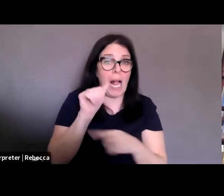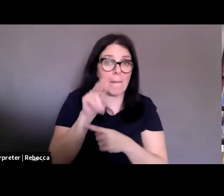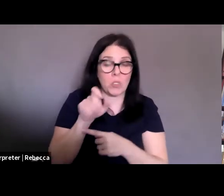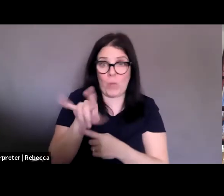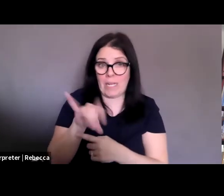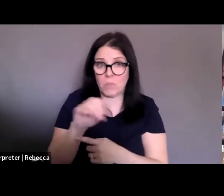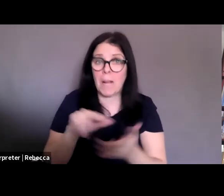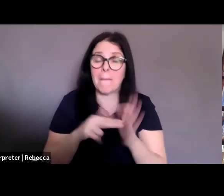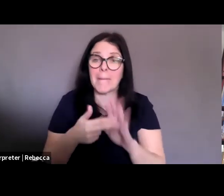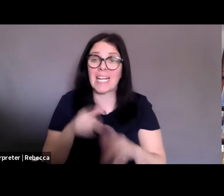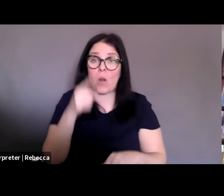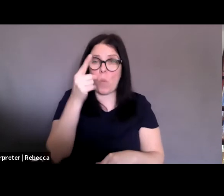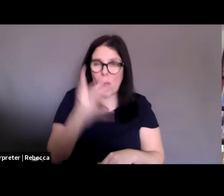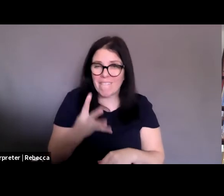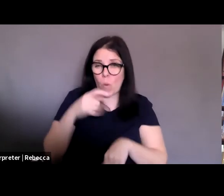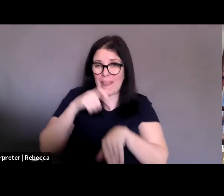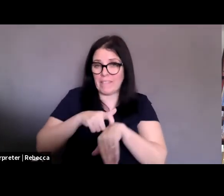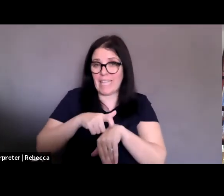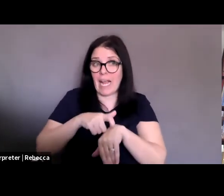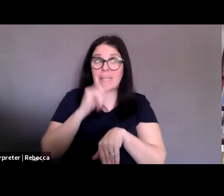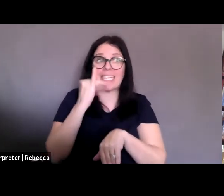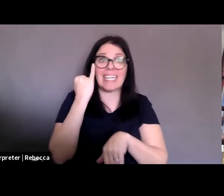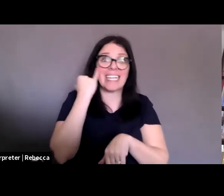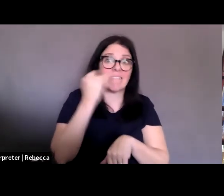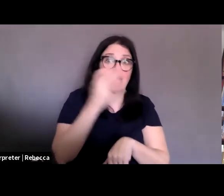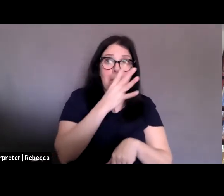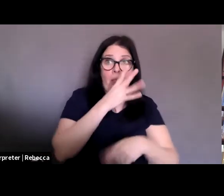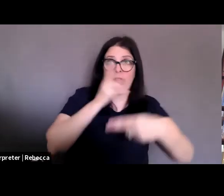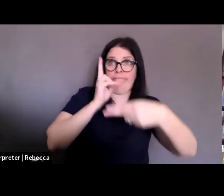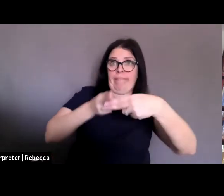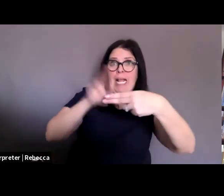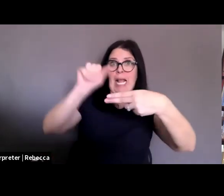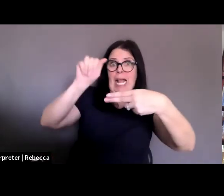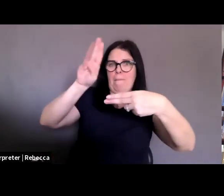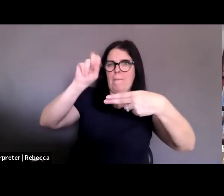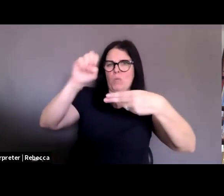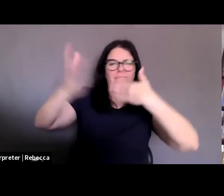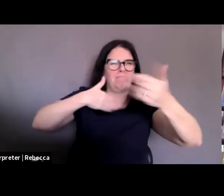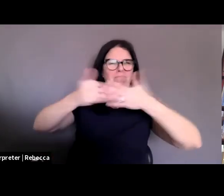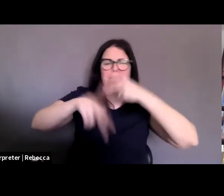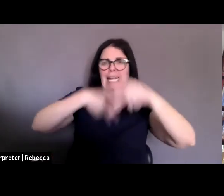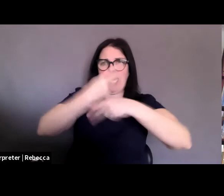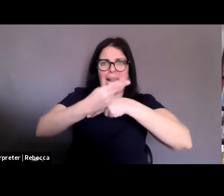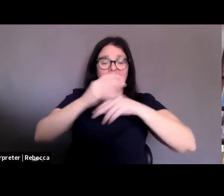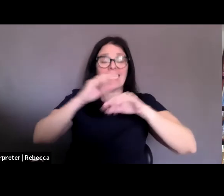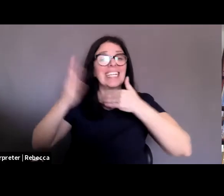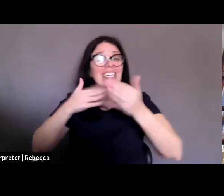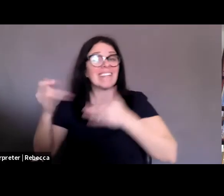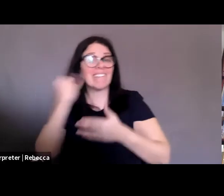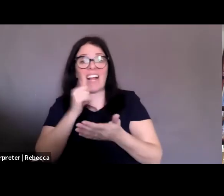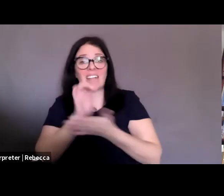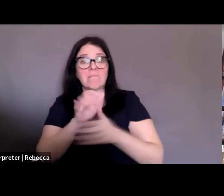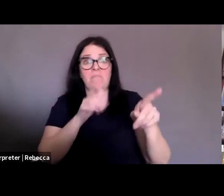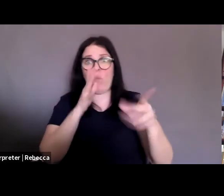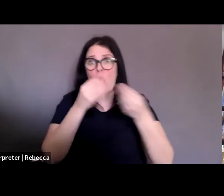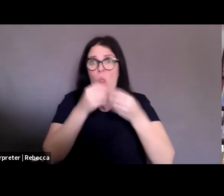about a quarter of the time, again, if they allege abuse at all, even without a cross claim of alienation.